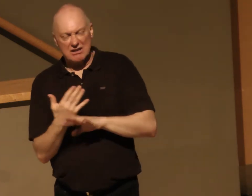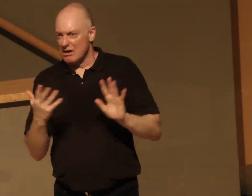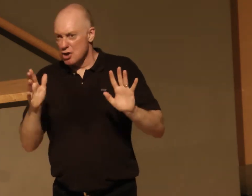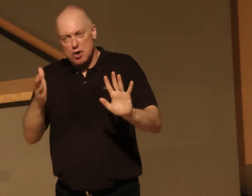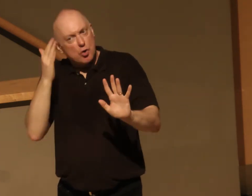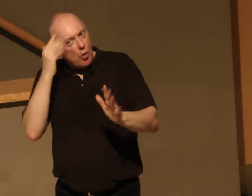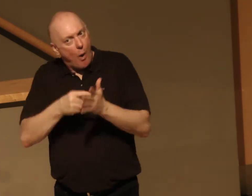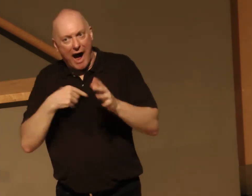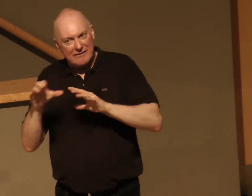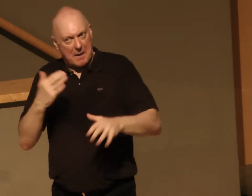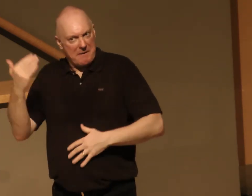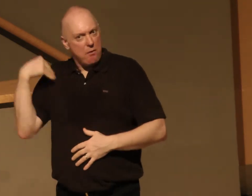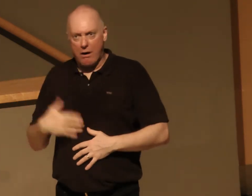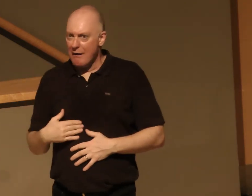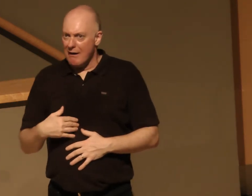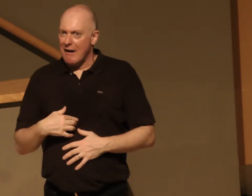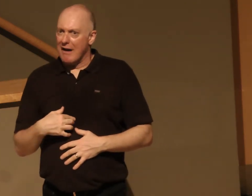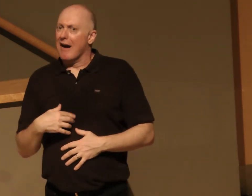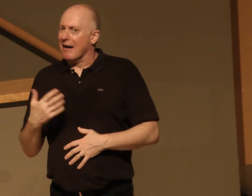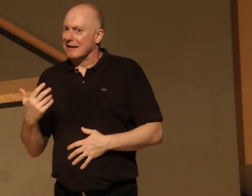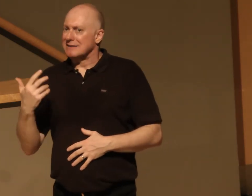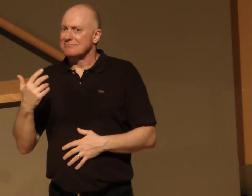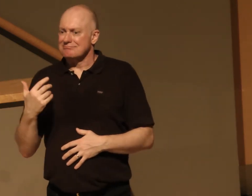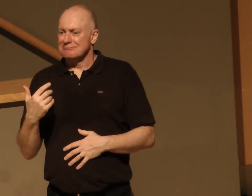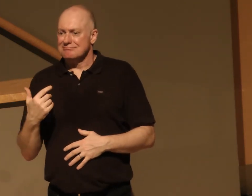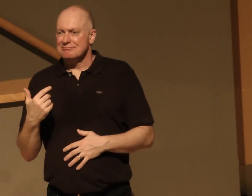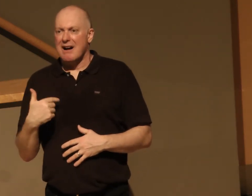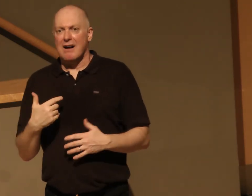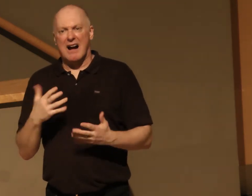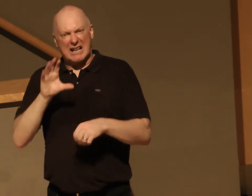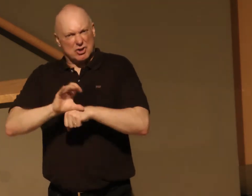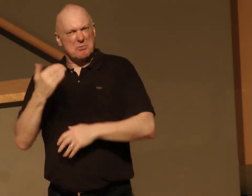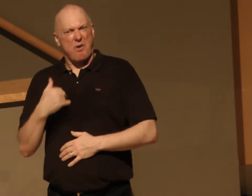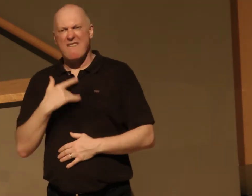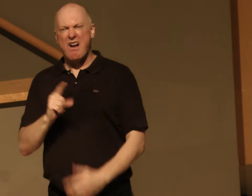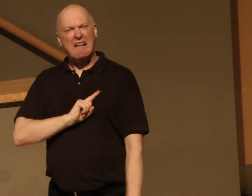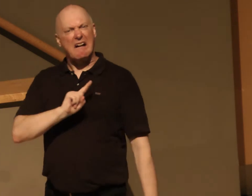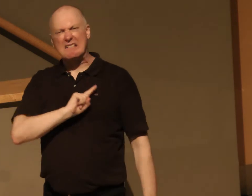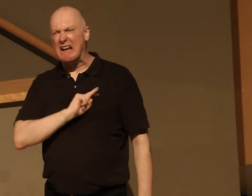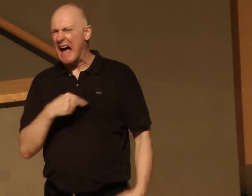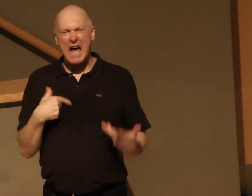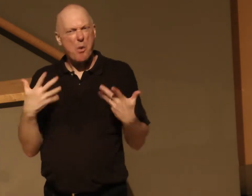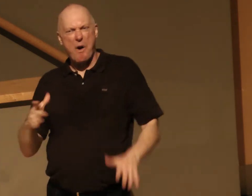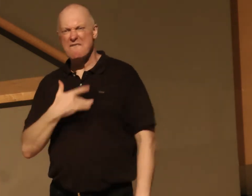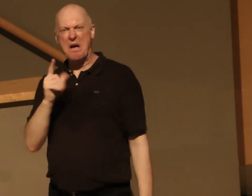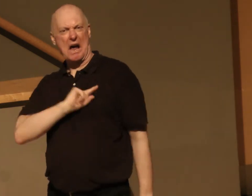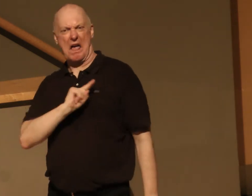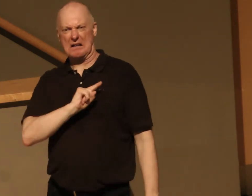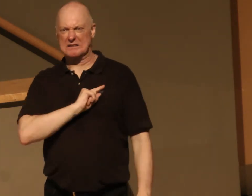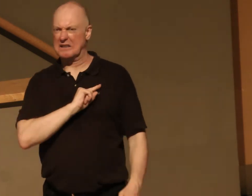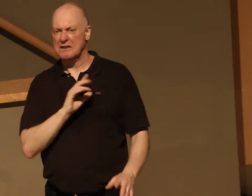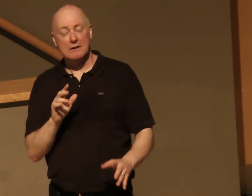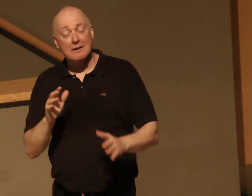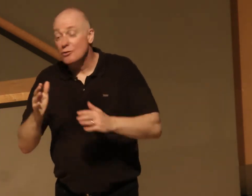accept me I've been in church before and he made me feel really guilty and I don't want that and I'm just telling you no matter what you've done